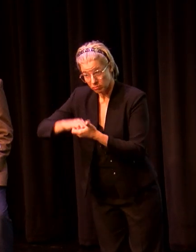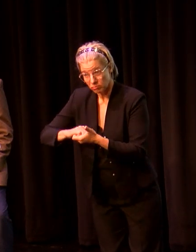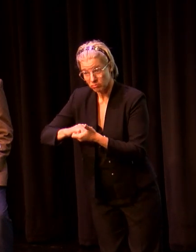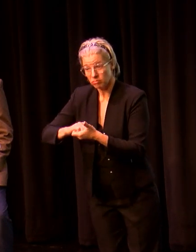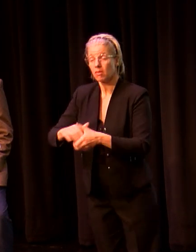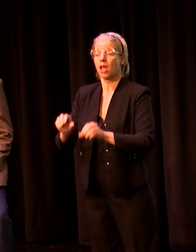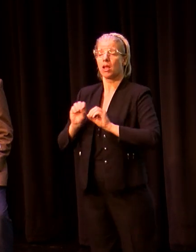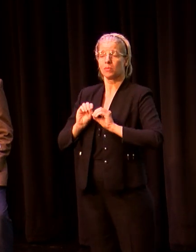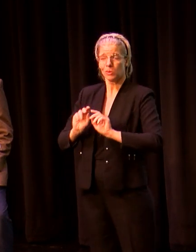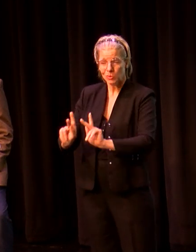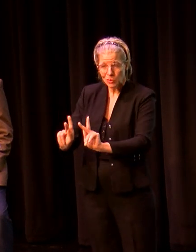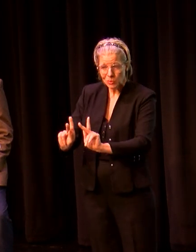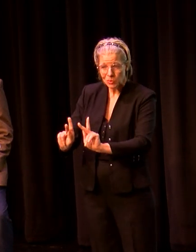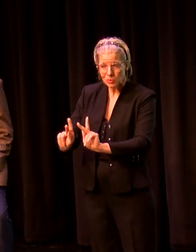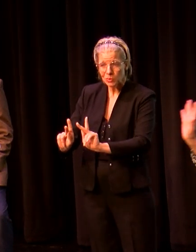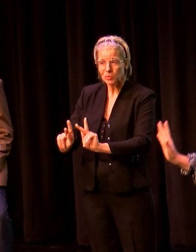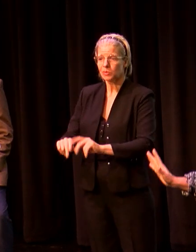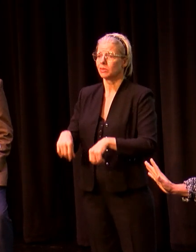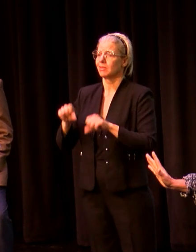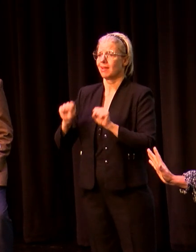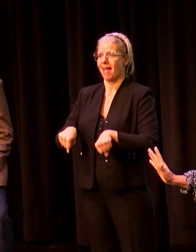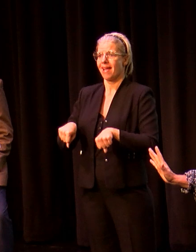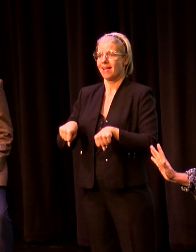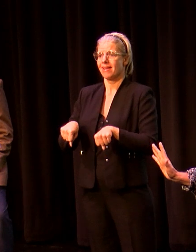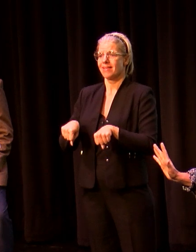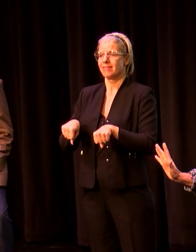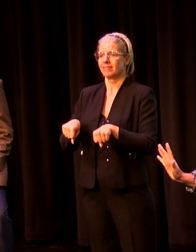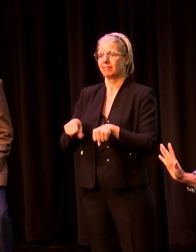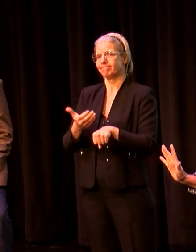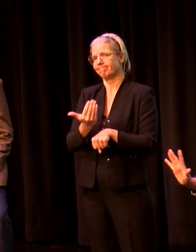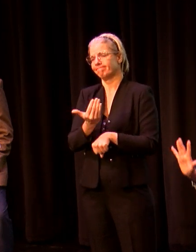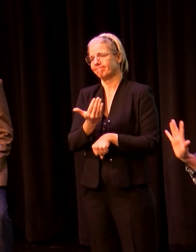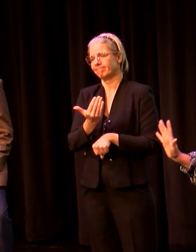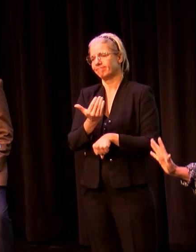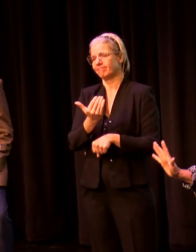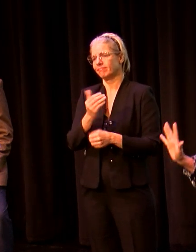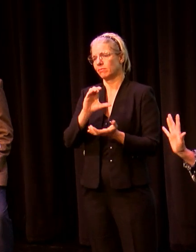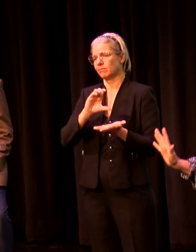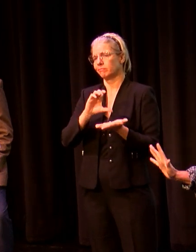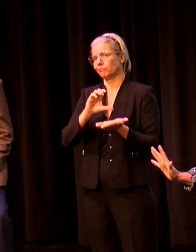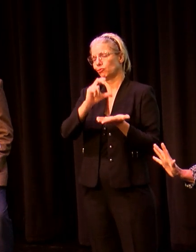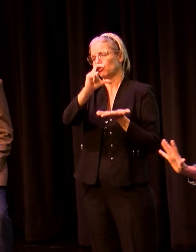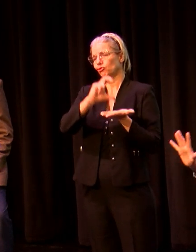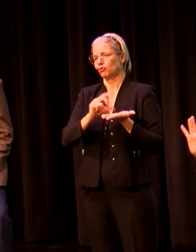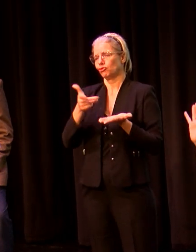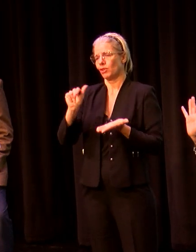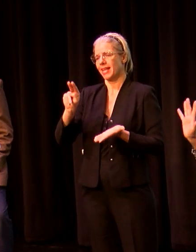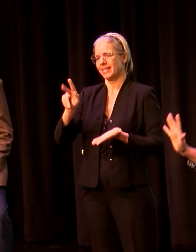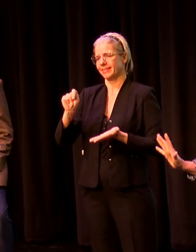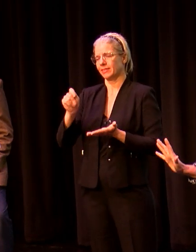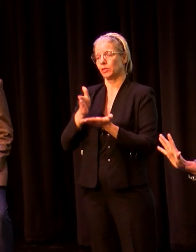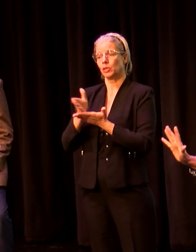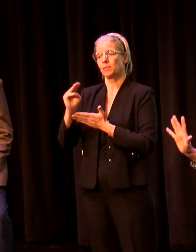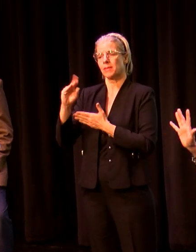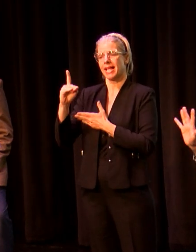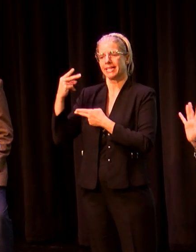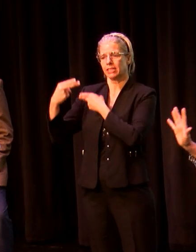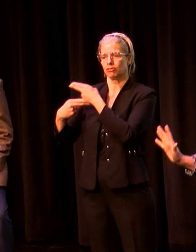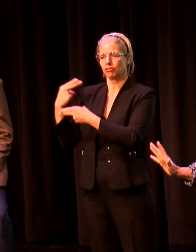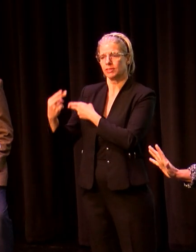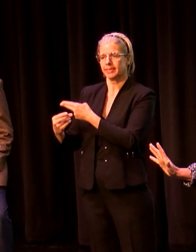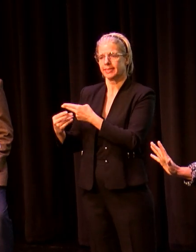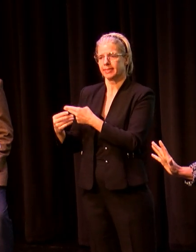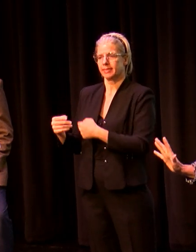eligibility to pursue grants through the Maryland Heritage Areas program. That is an independent agency within